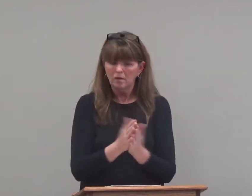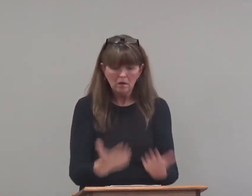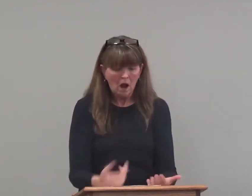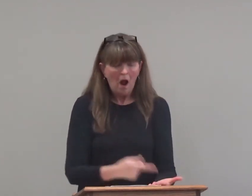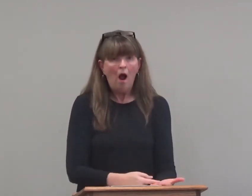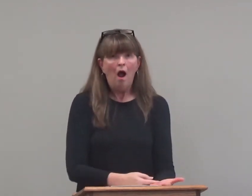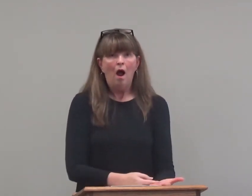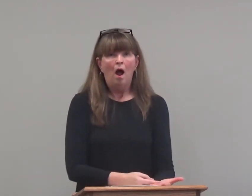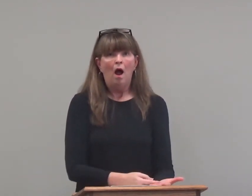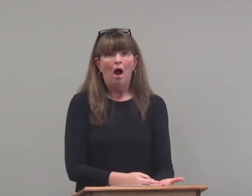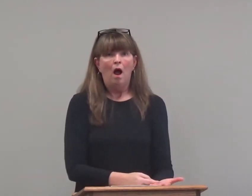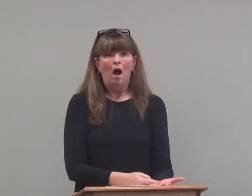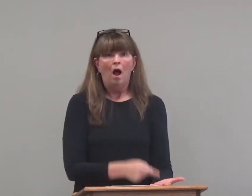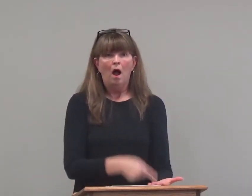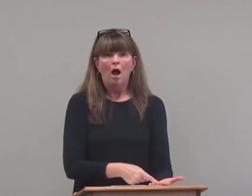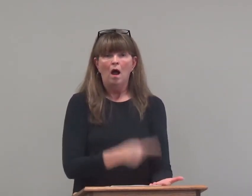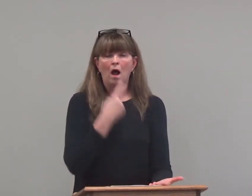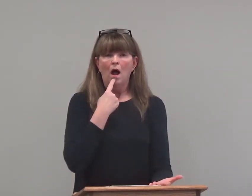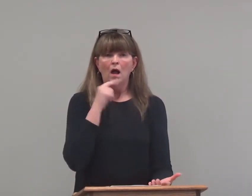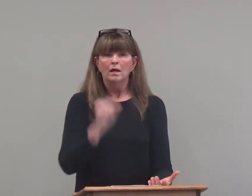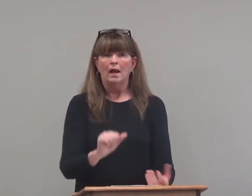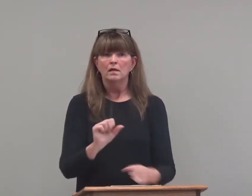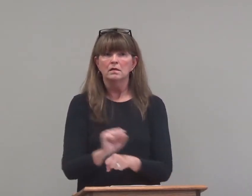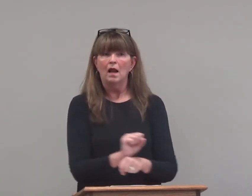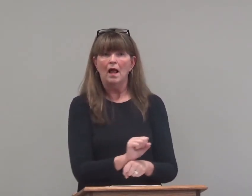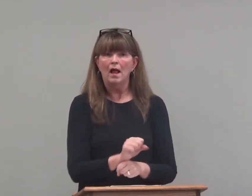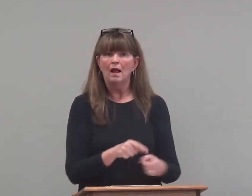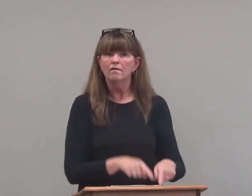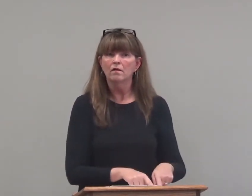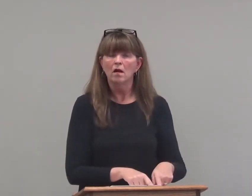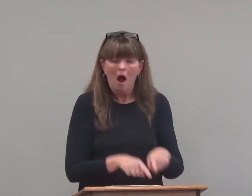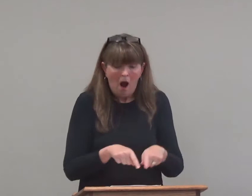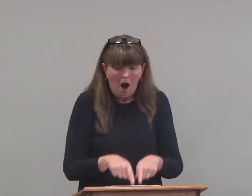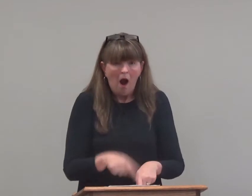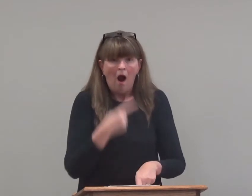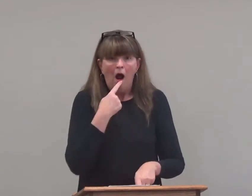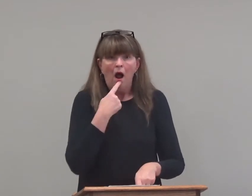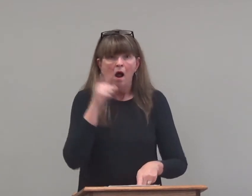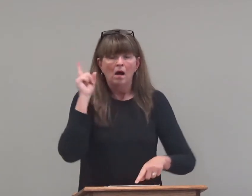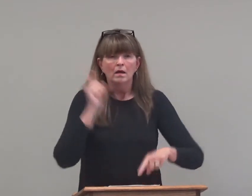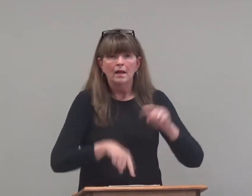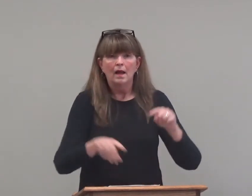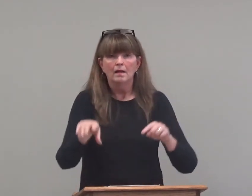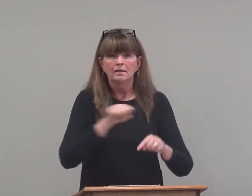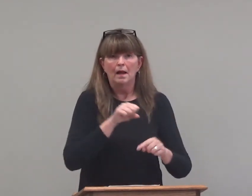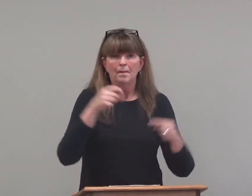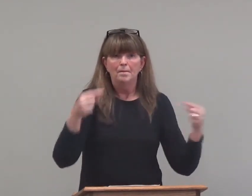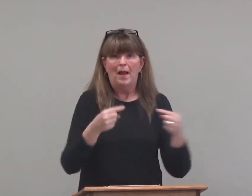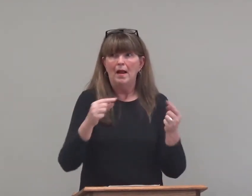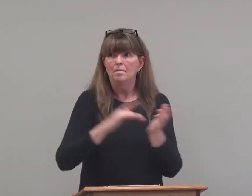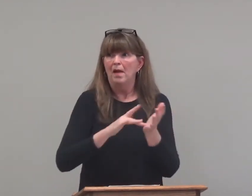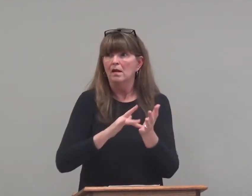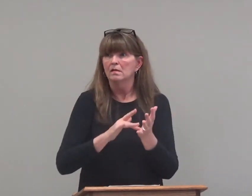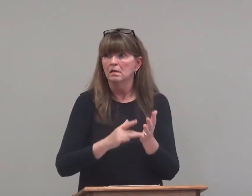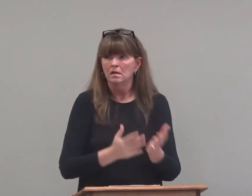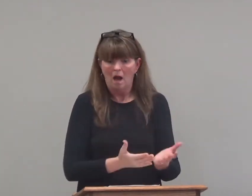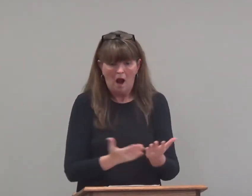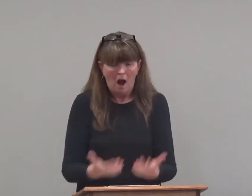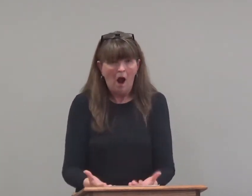is be careful. Don't just take things absolutely literally. The Bible says we can have slaves. The Bible says